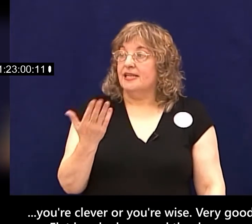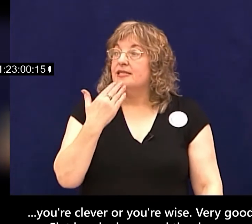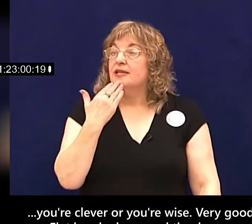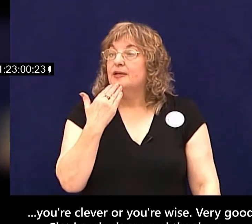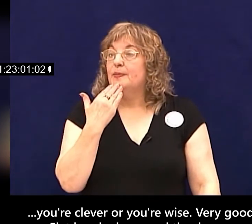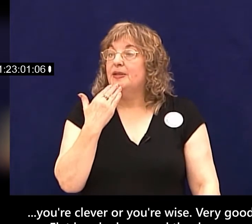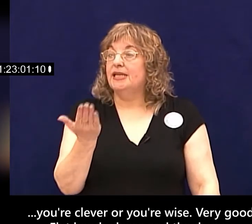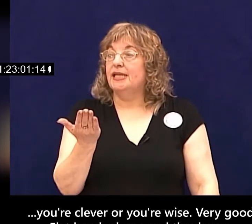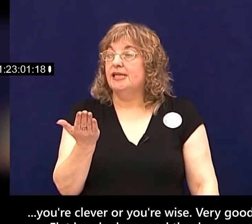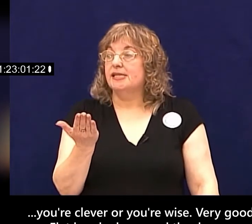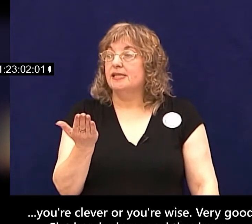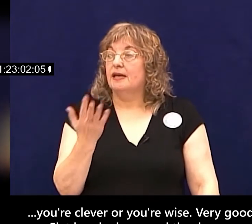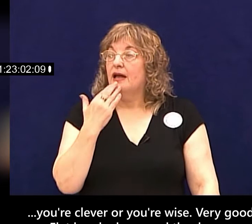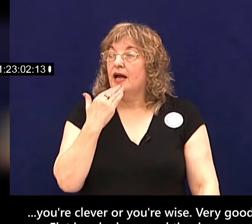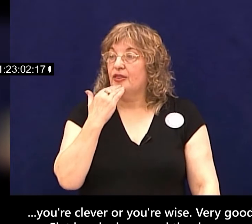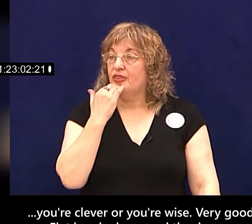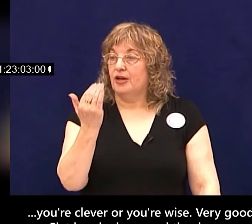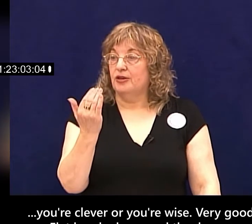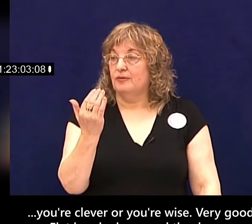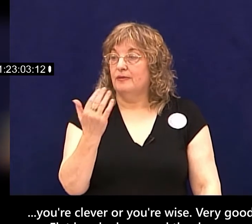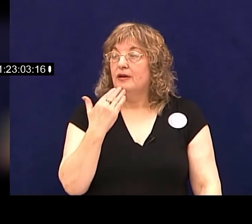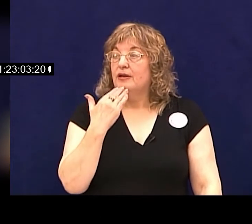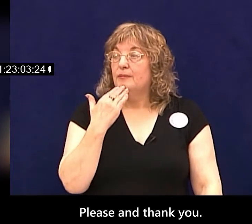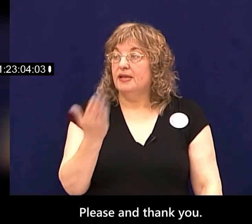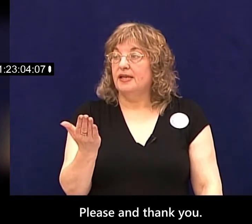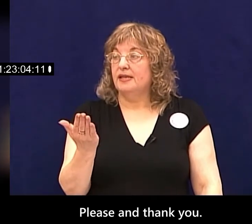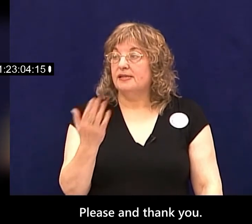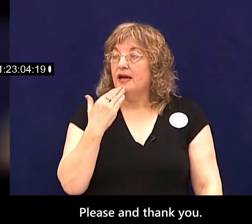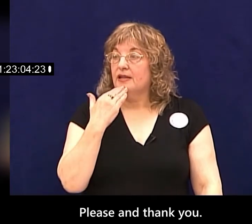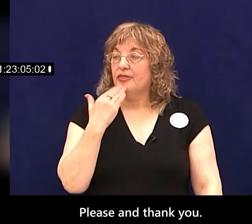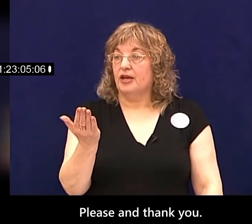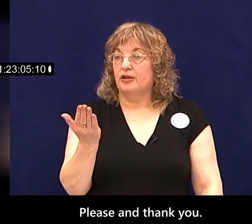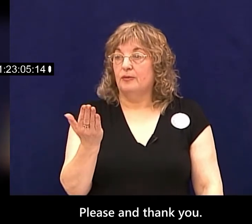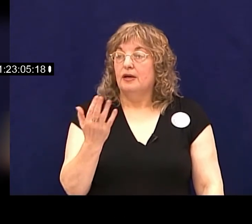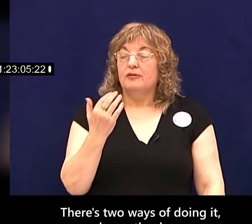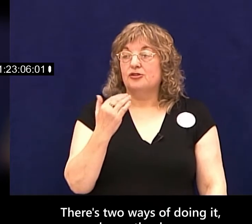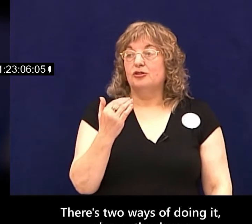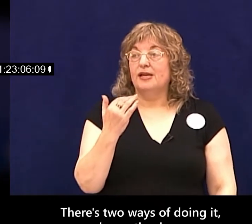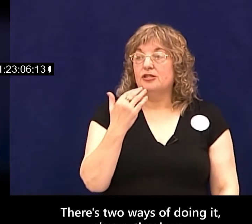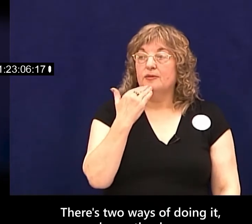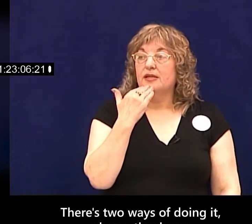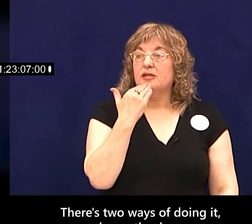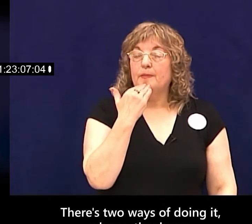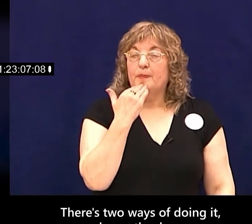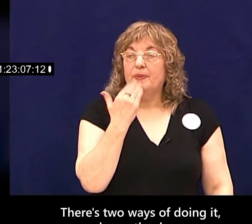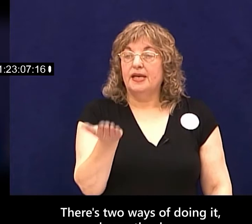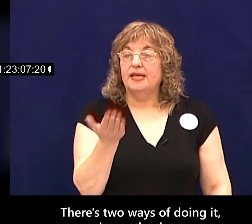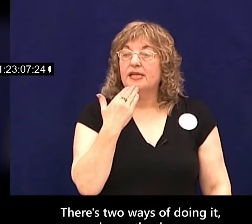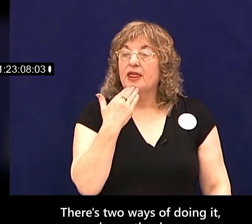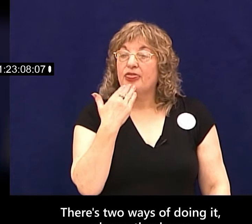hand, please and thank you. Please and thank you. There's two ways of doing it. Please,